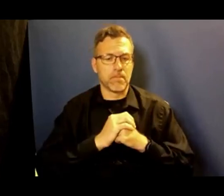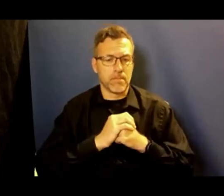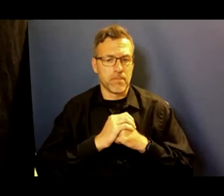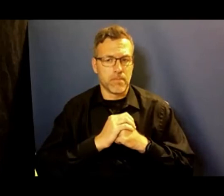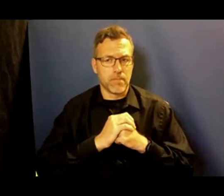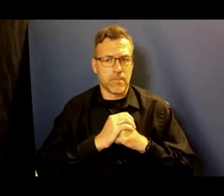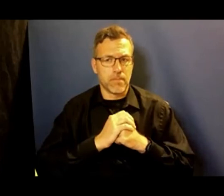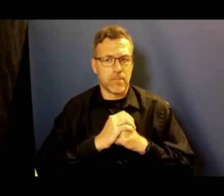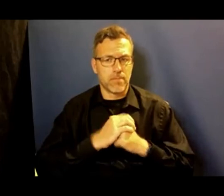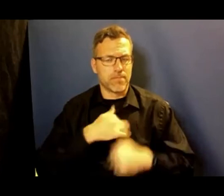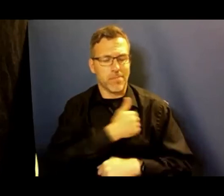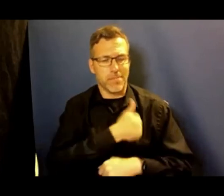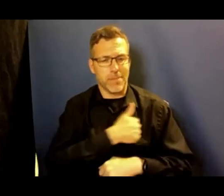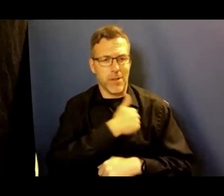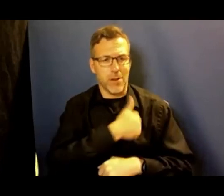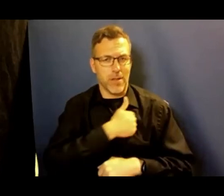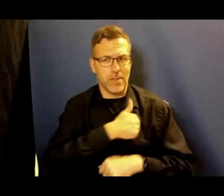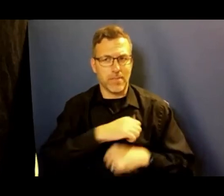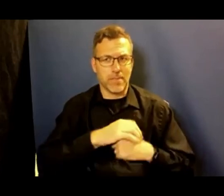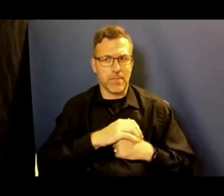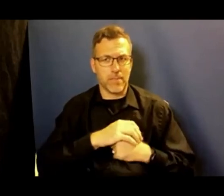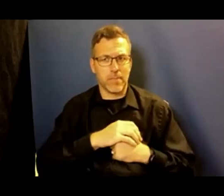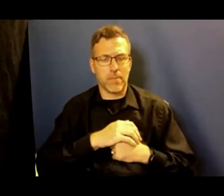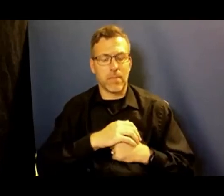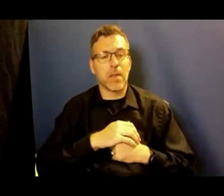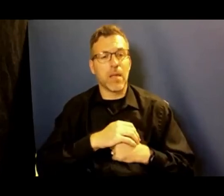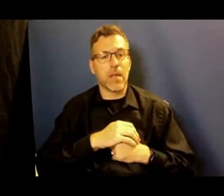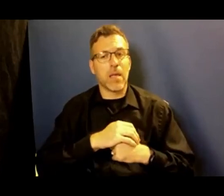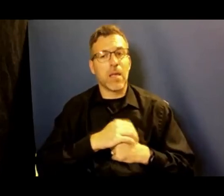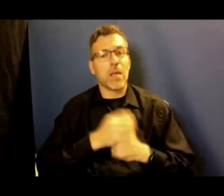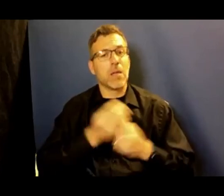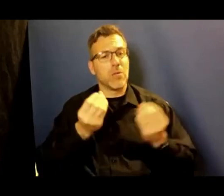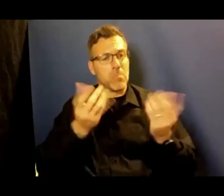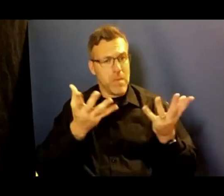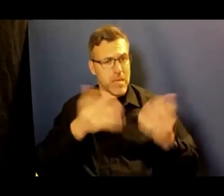I'm so sorry. We have a fair number of pregnant women.